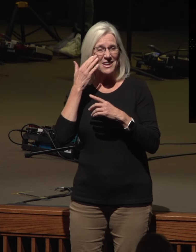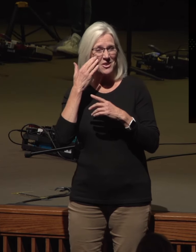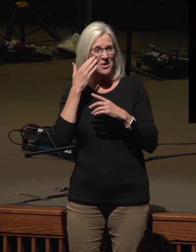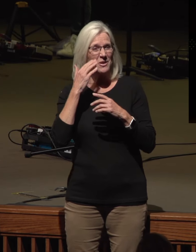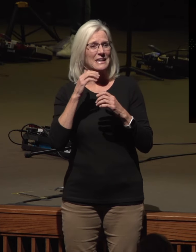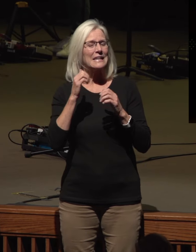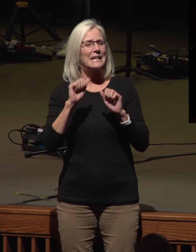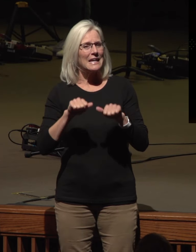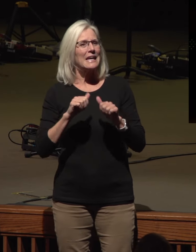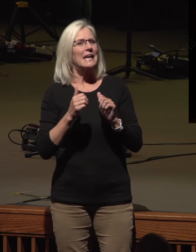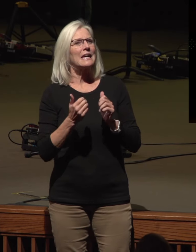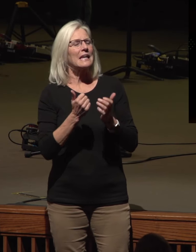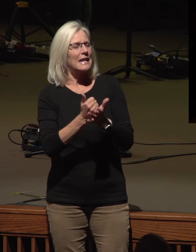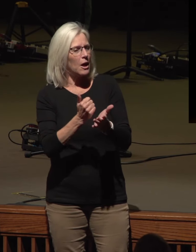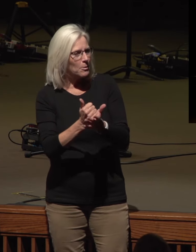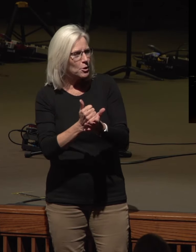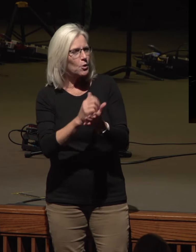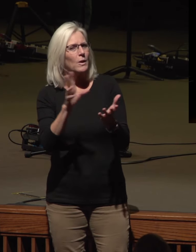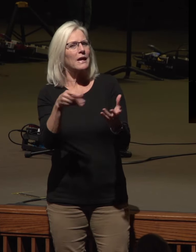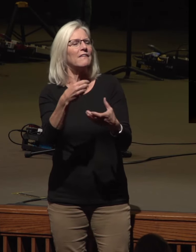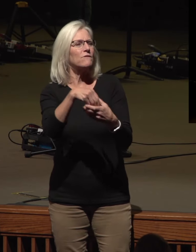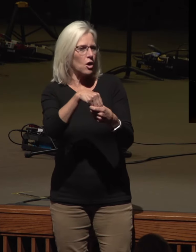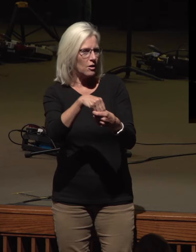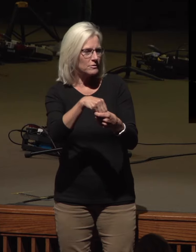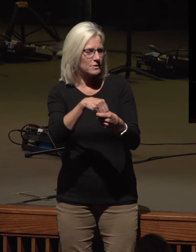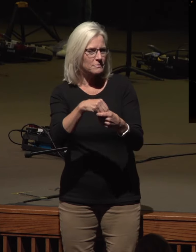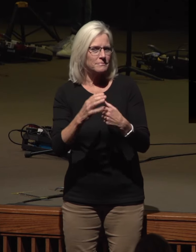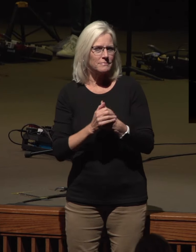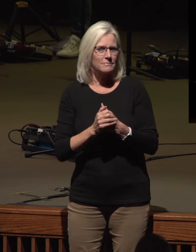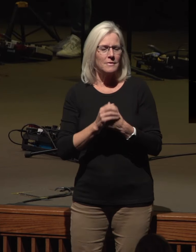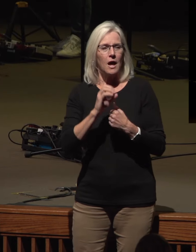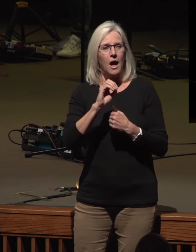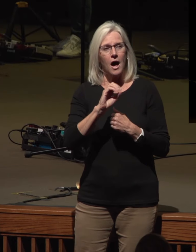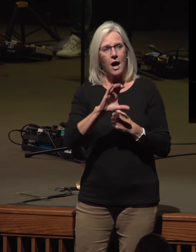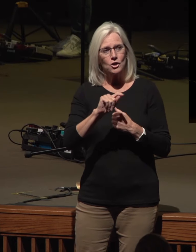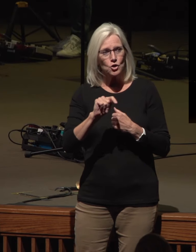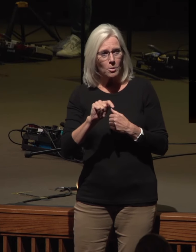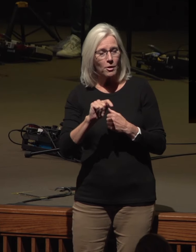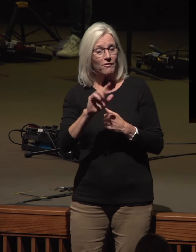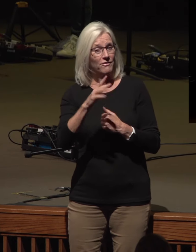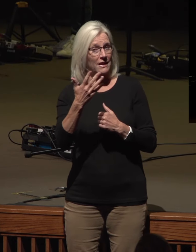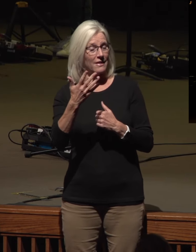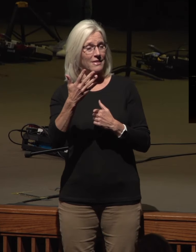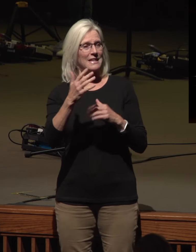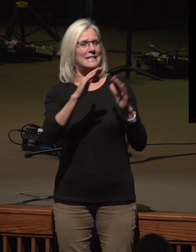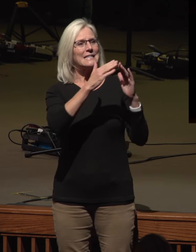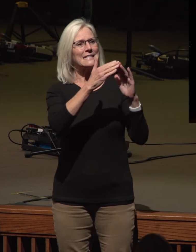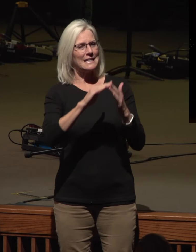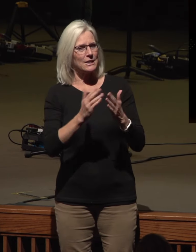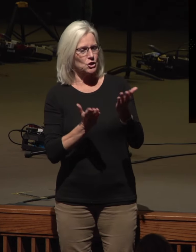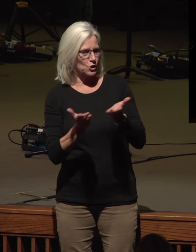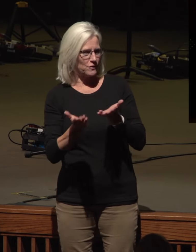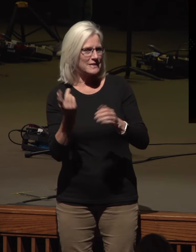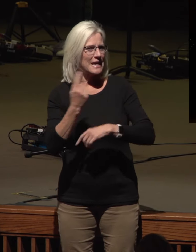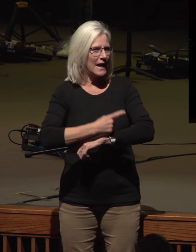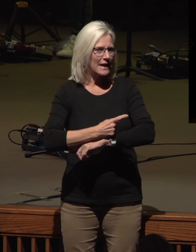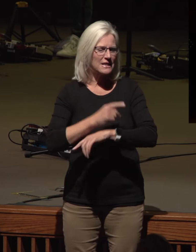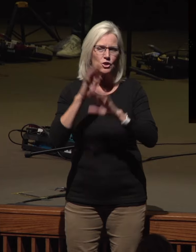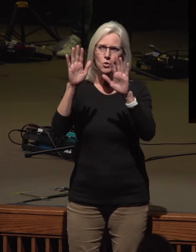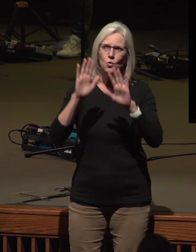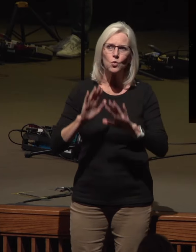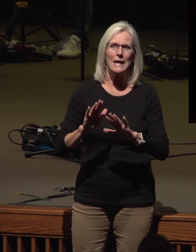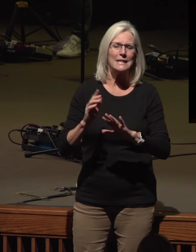Woodmen. And one of those ways that you can get involved is coming up on October 5th. It is our Fall City Serve Day. And it is a great day that we can